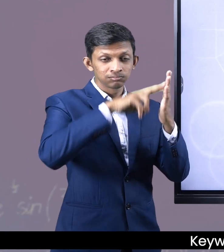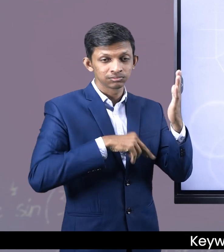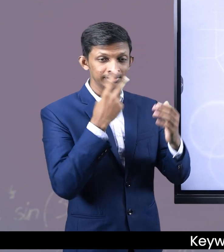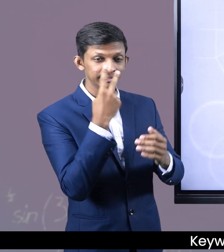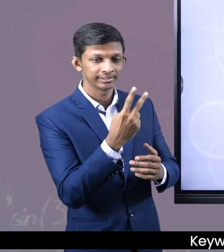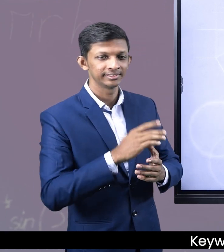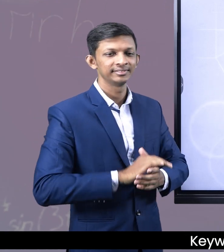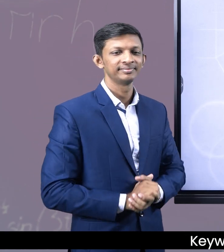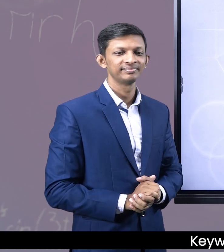lesson are